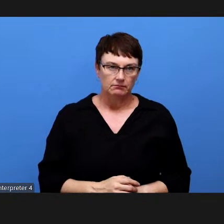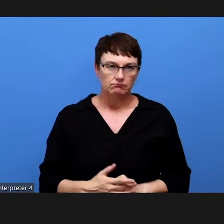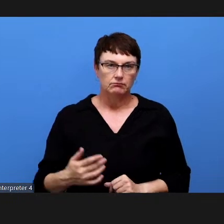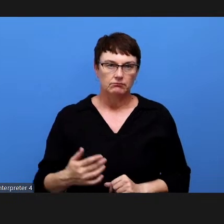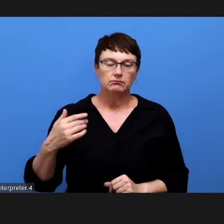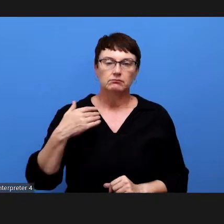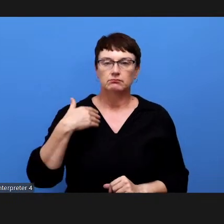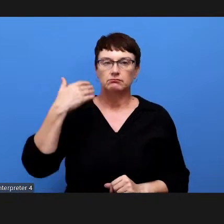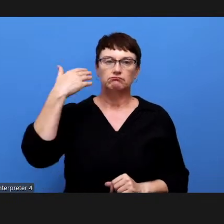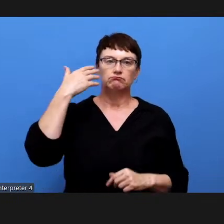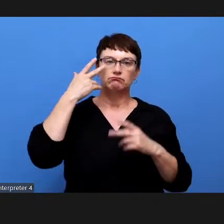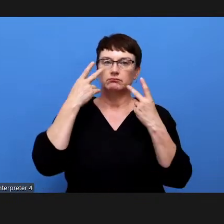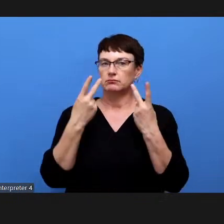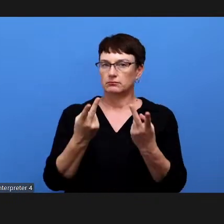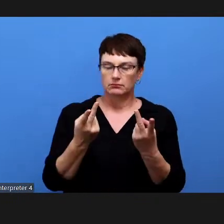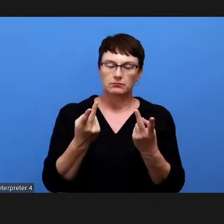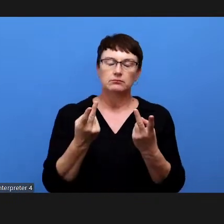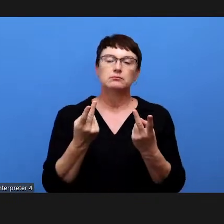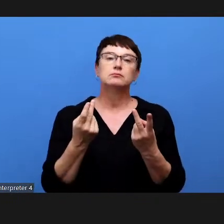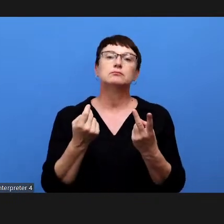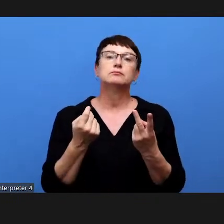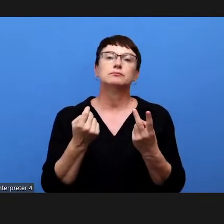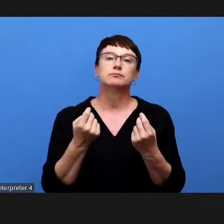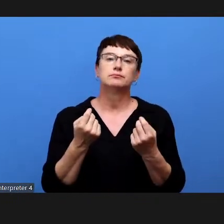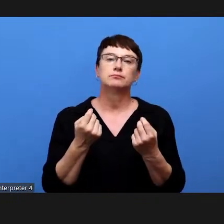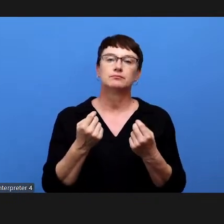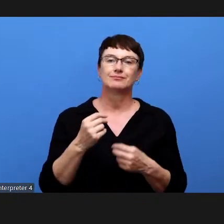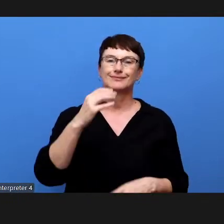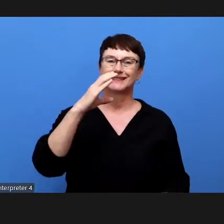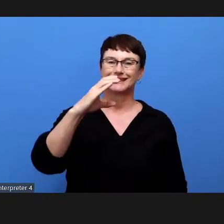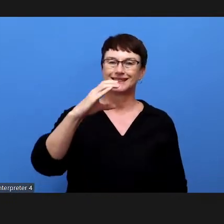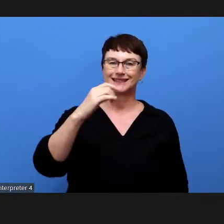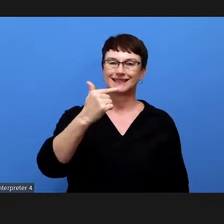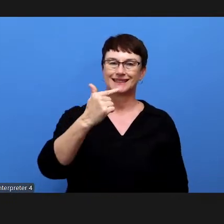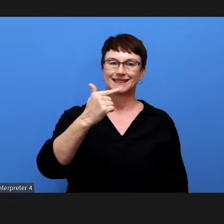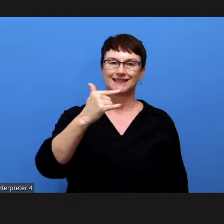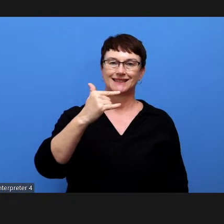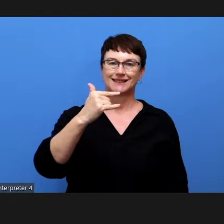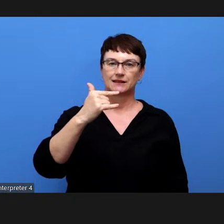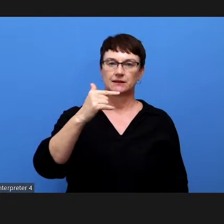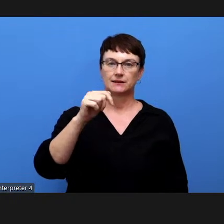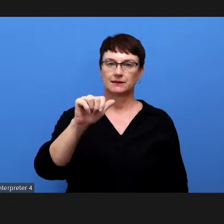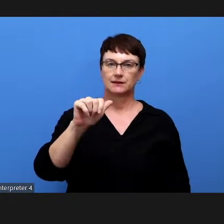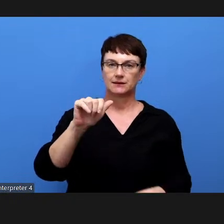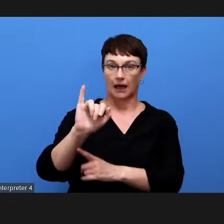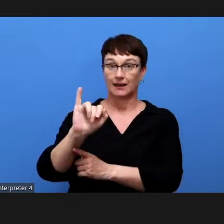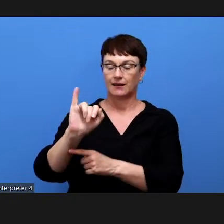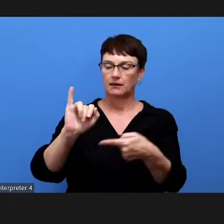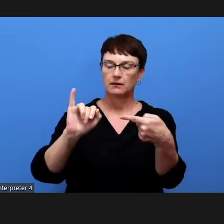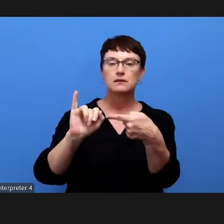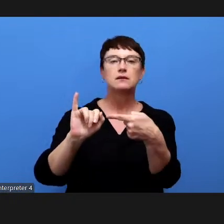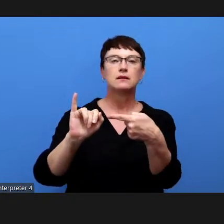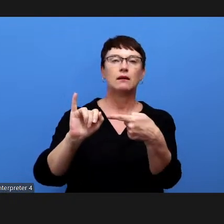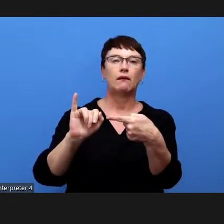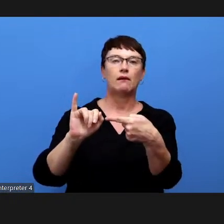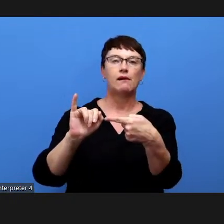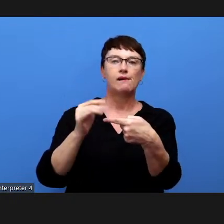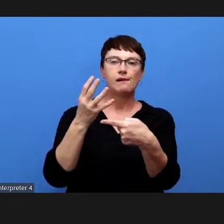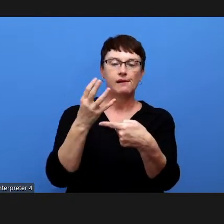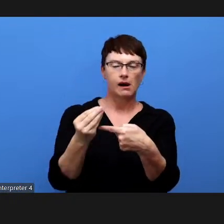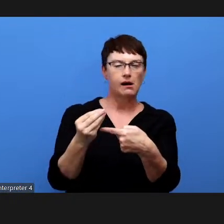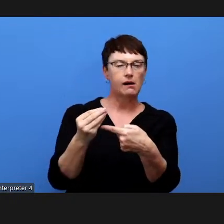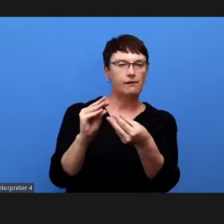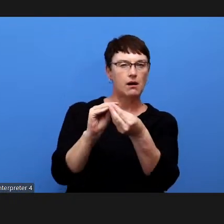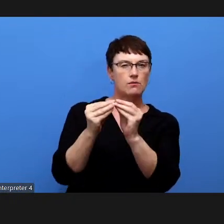NSS and all our development partners to recognize and support the establishment and strengthening